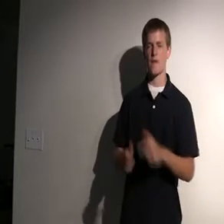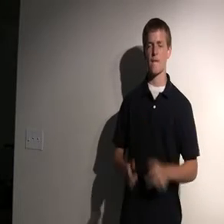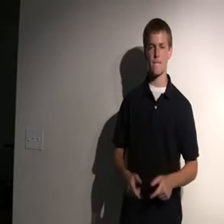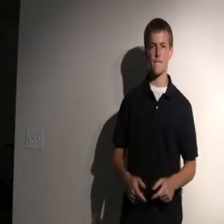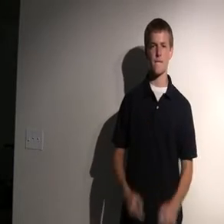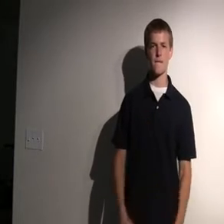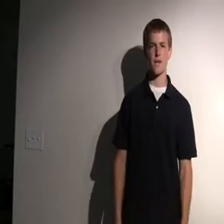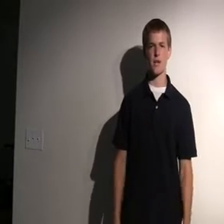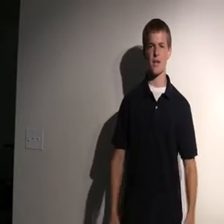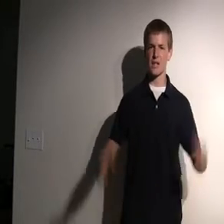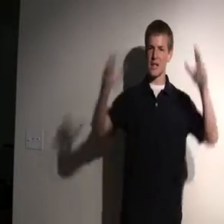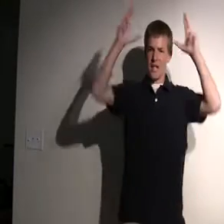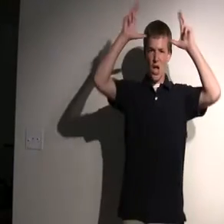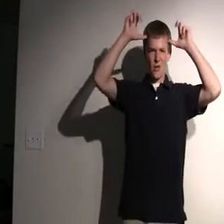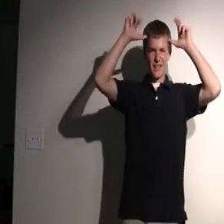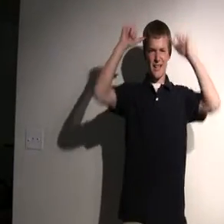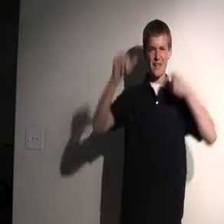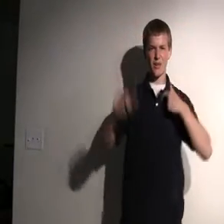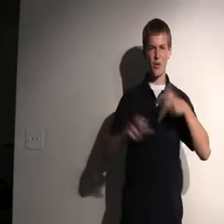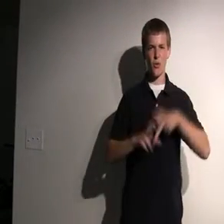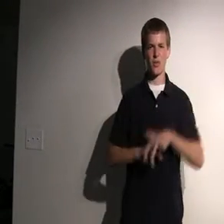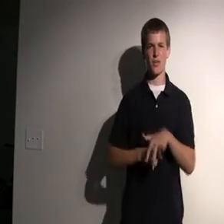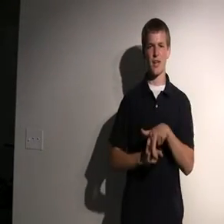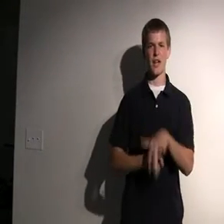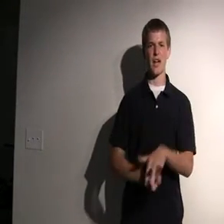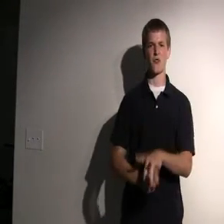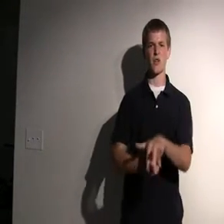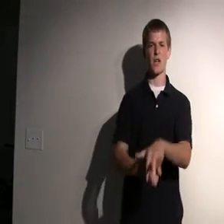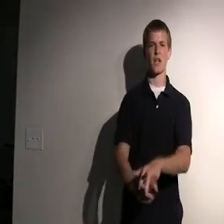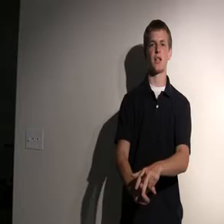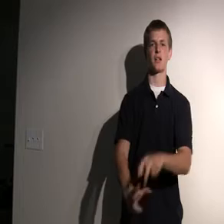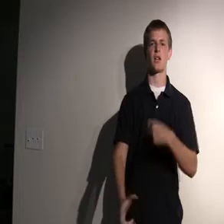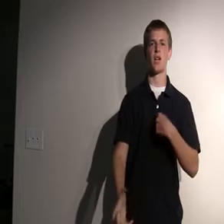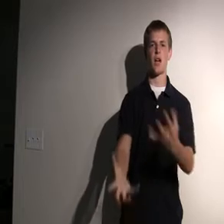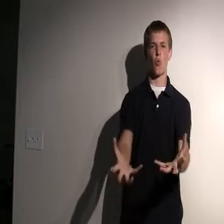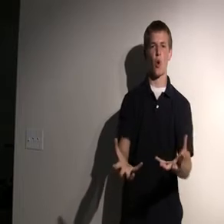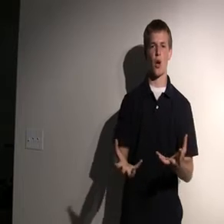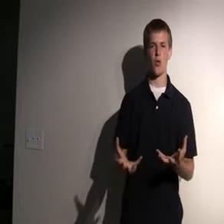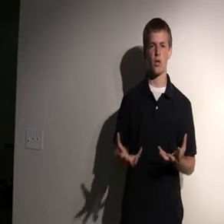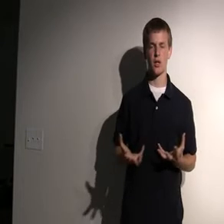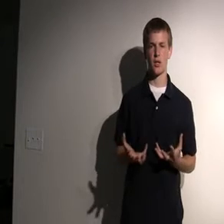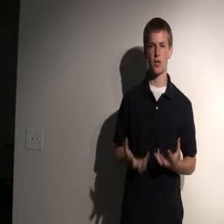On a steel horse airline I want it